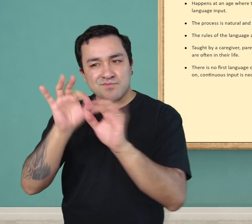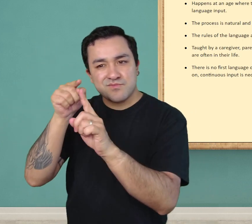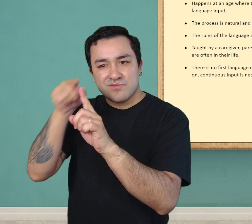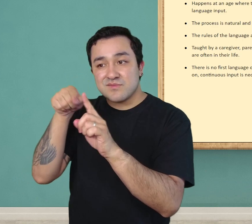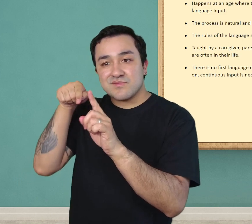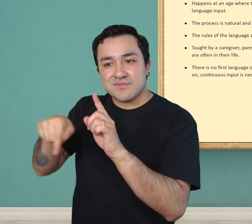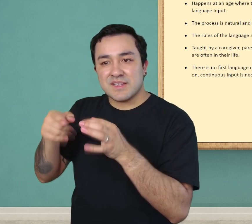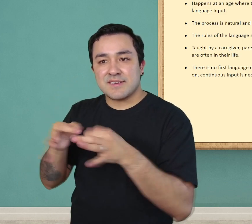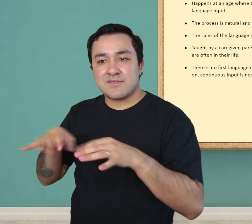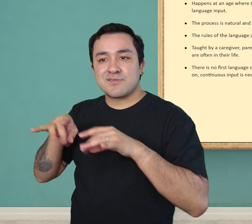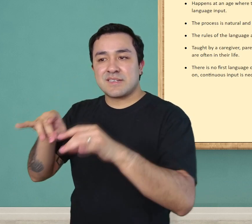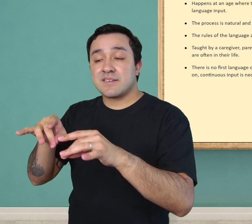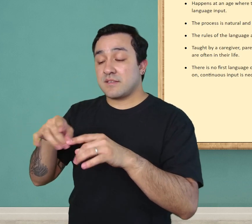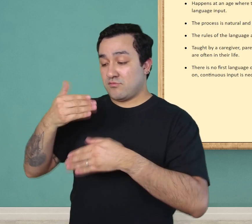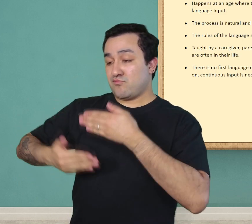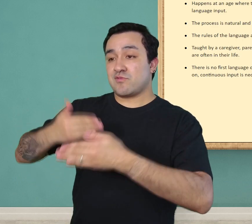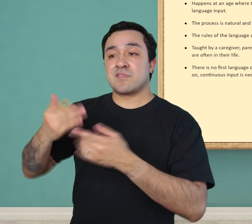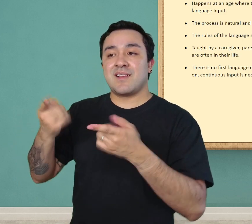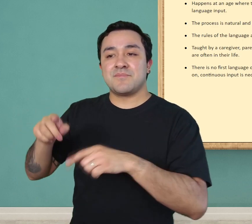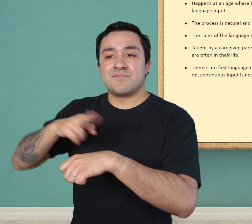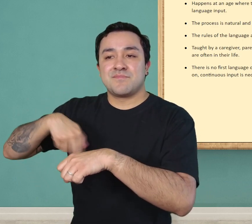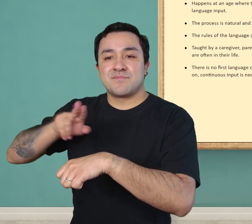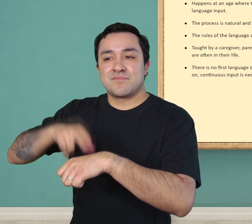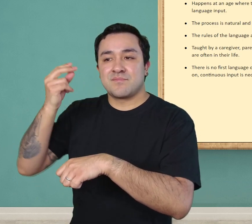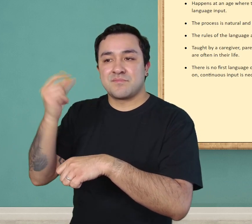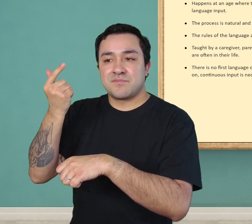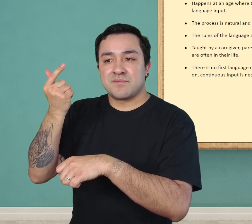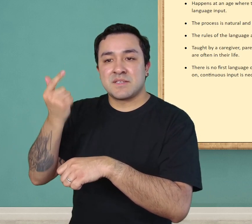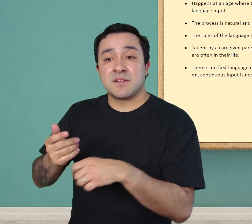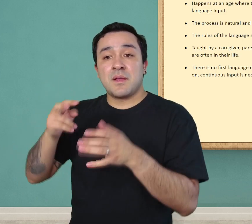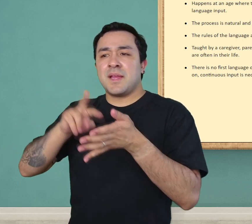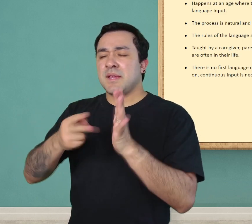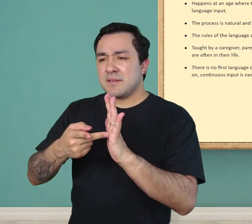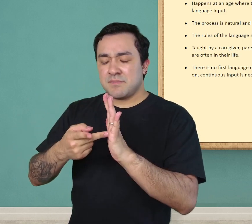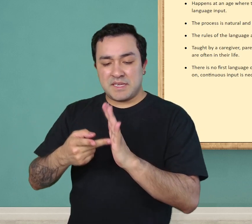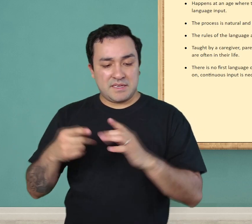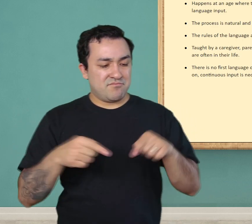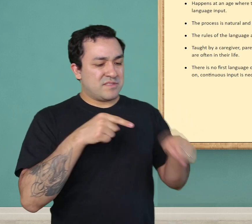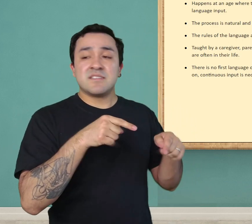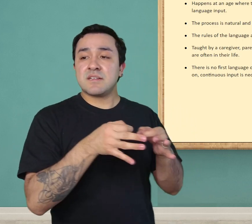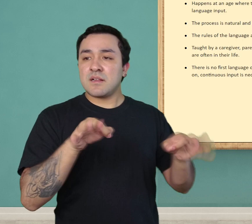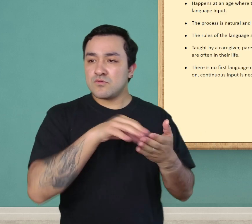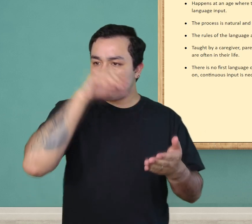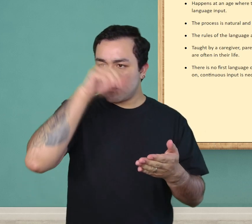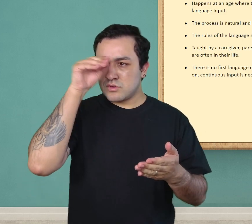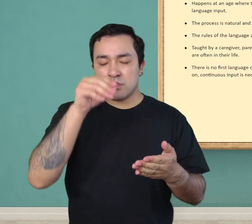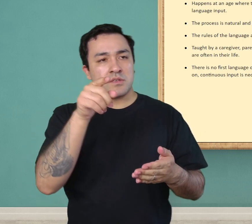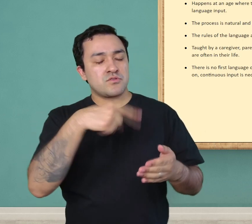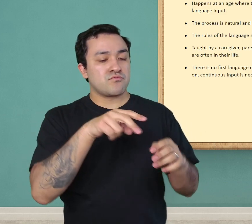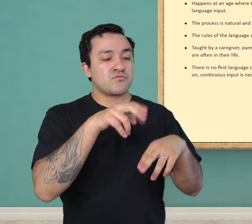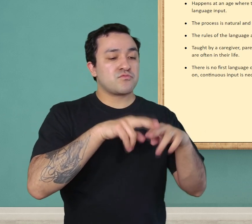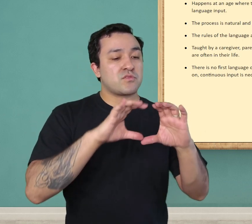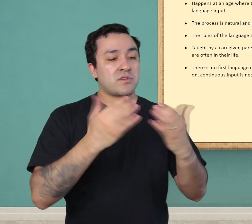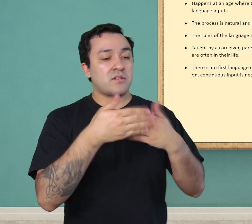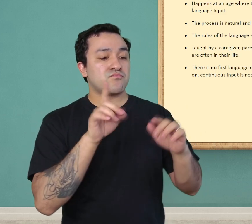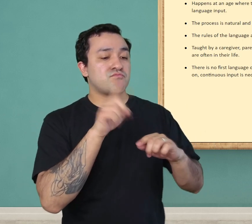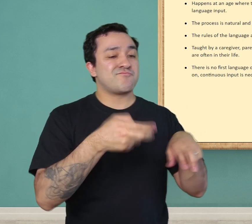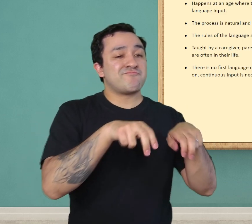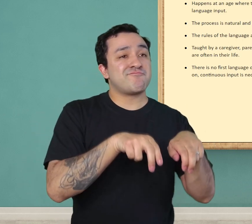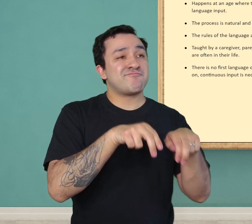One of the critical points of language acquisition is that the process happens naturally and spontaneously. Unlike language learning,